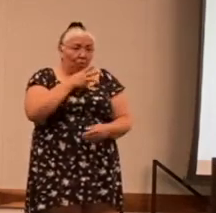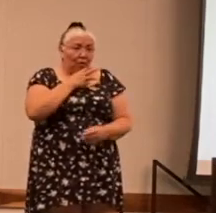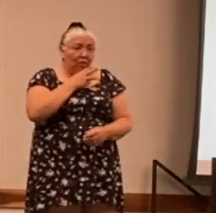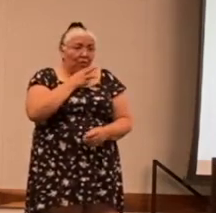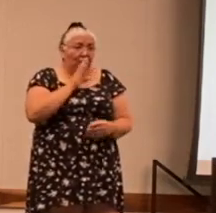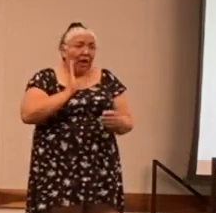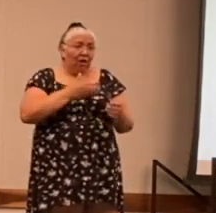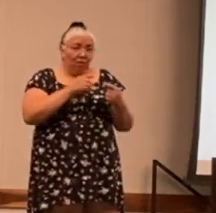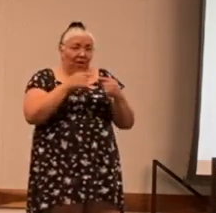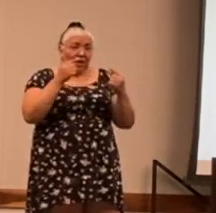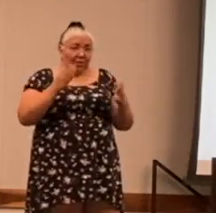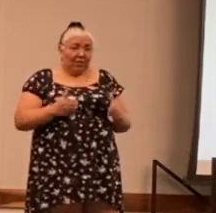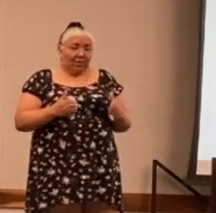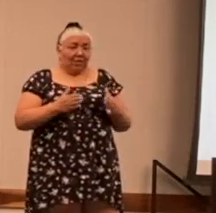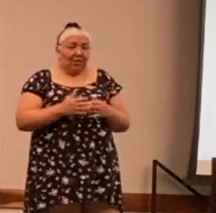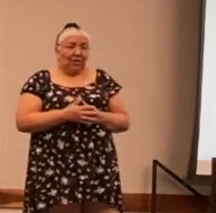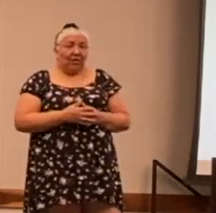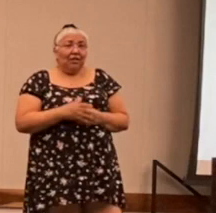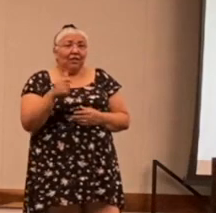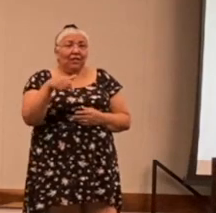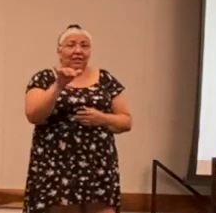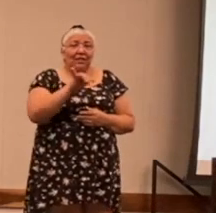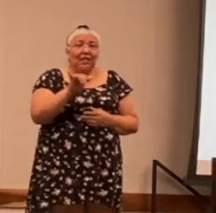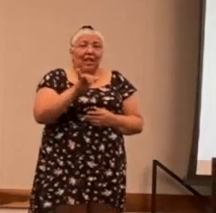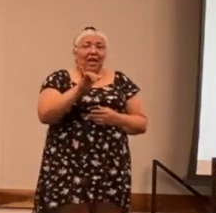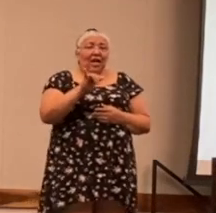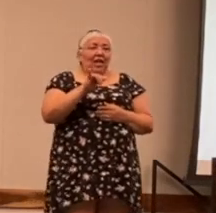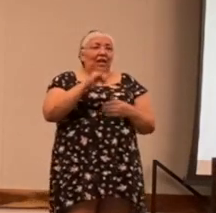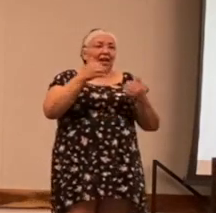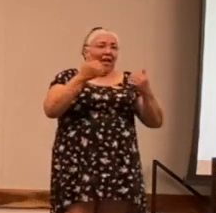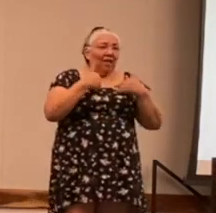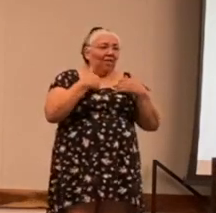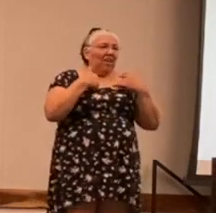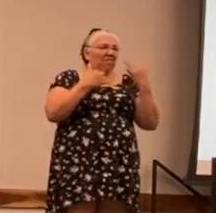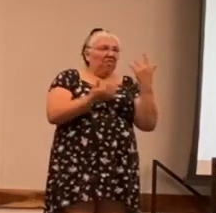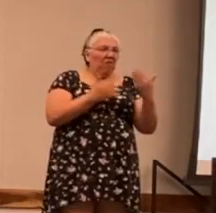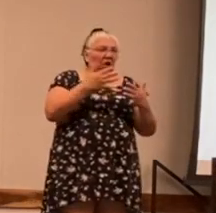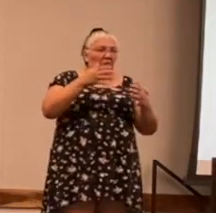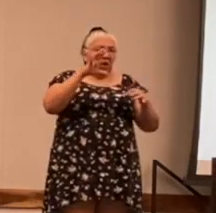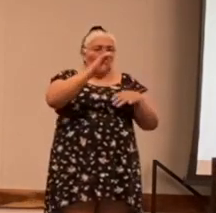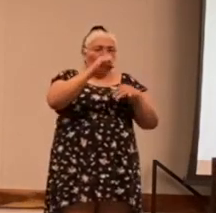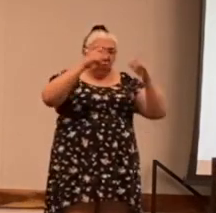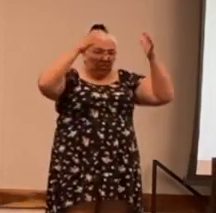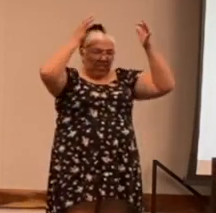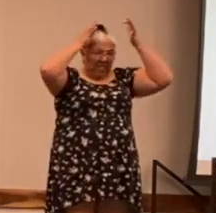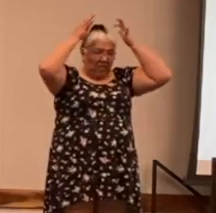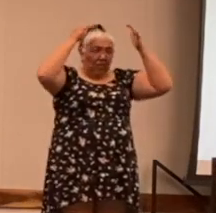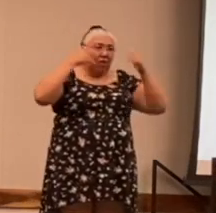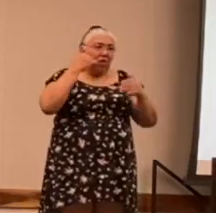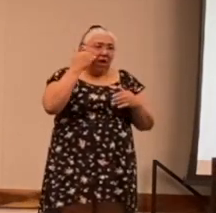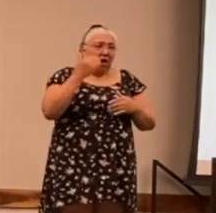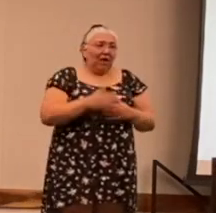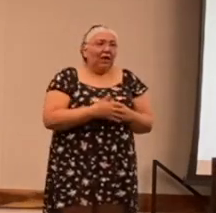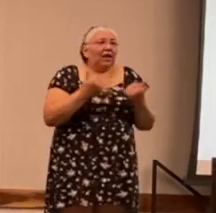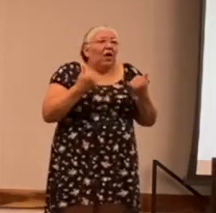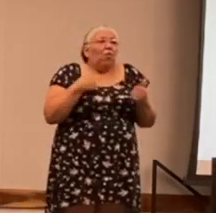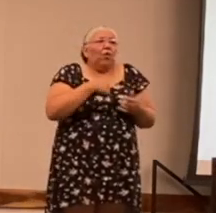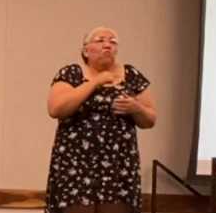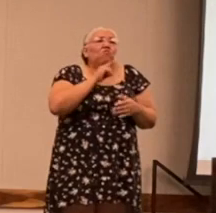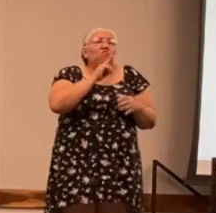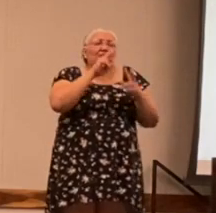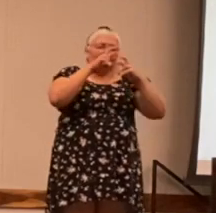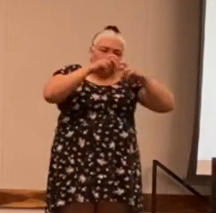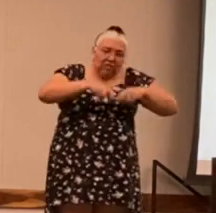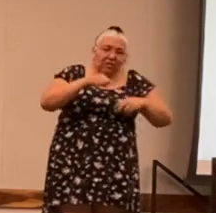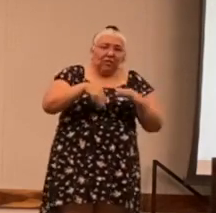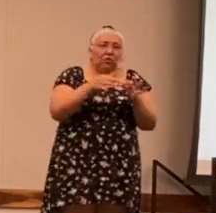our enemies, it's like heaping fiery coals on their head. But what does that mean? So if we really dig into the